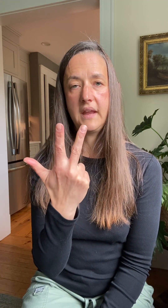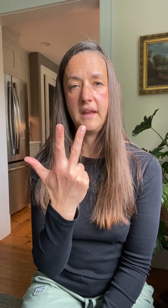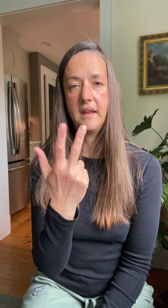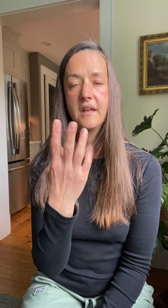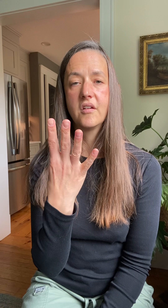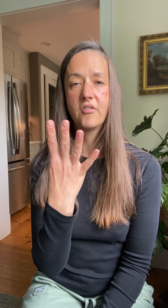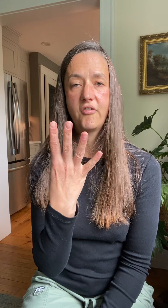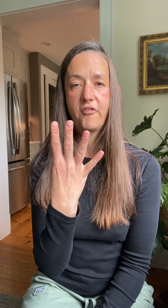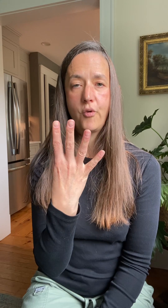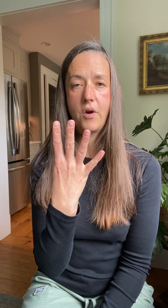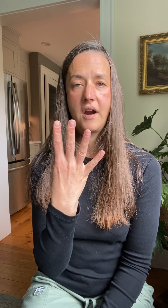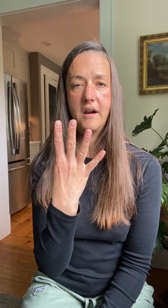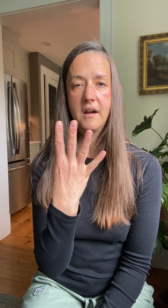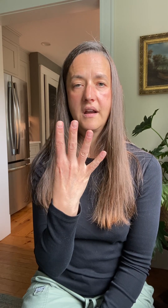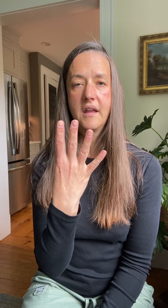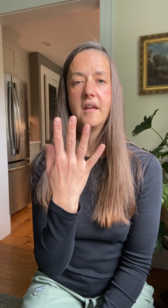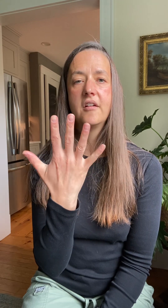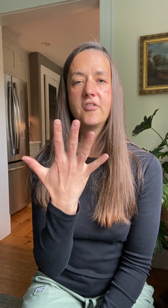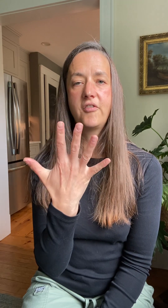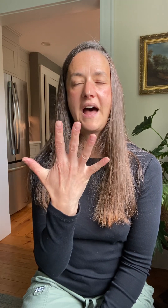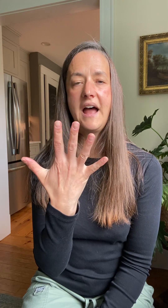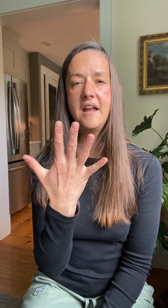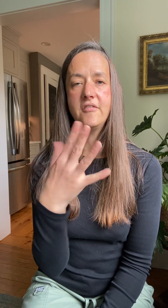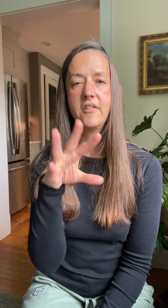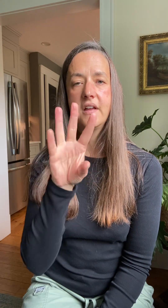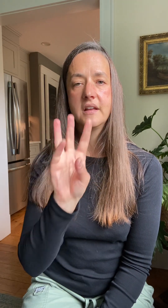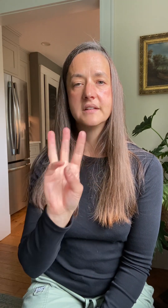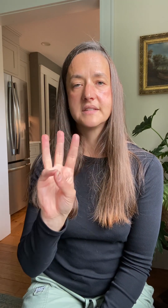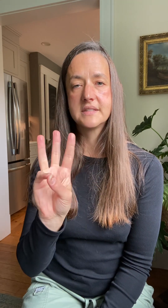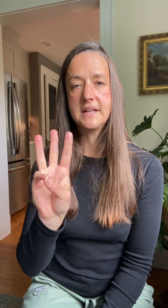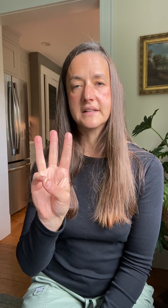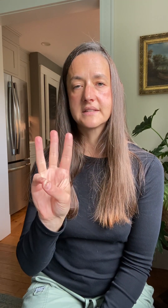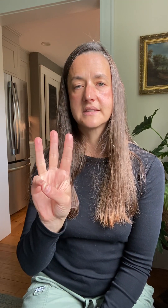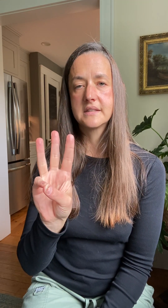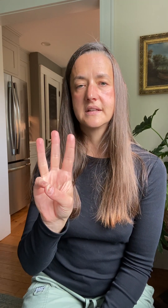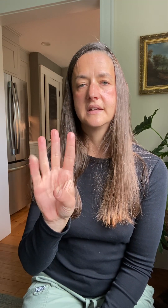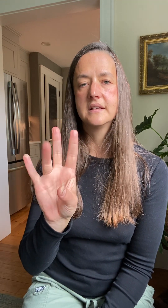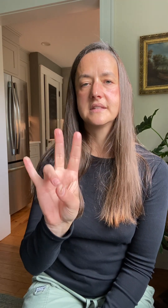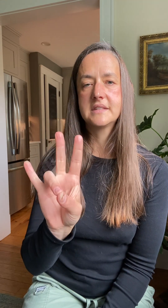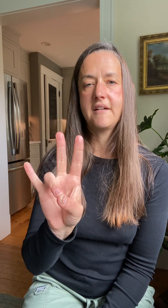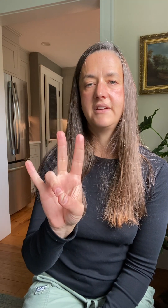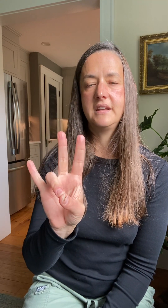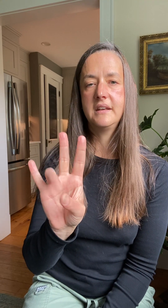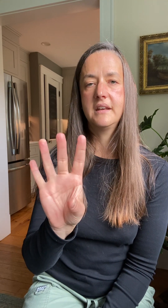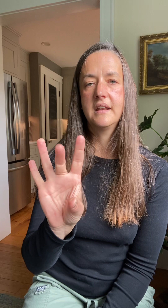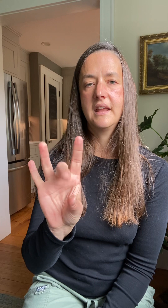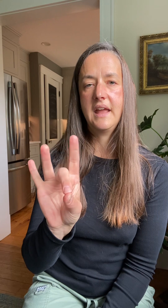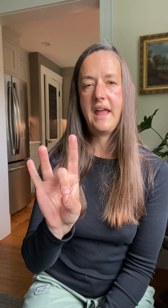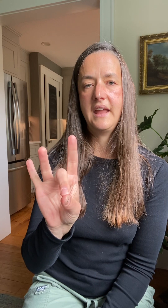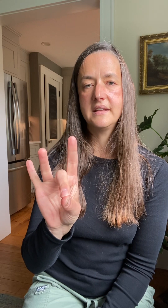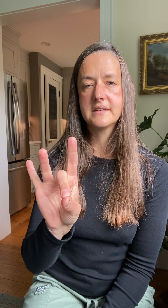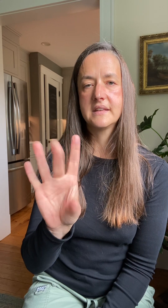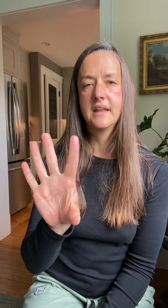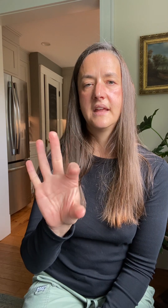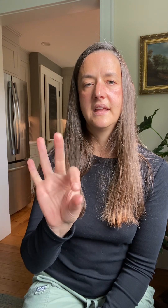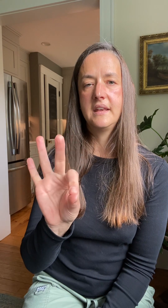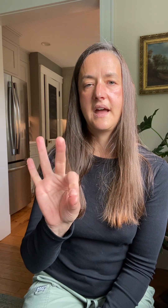3, 4, 5, 6, 7, 8,